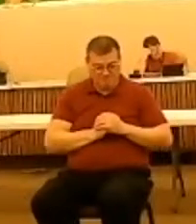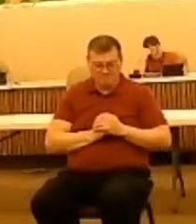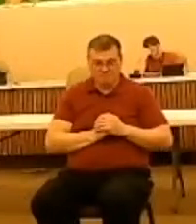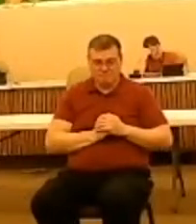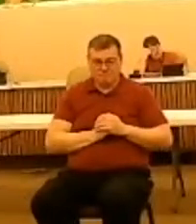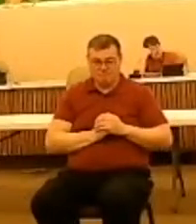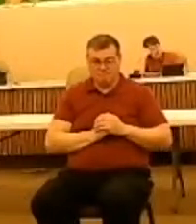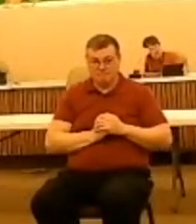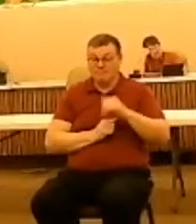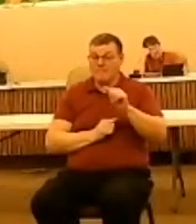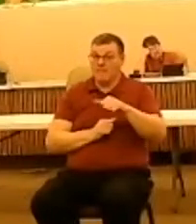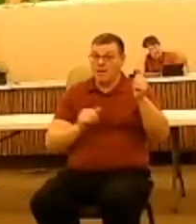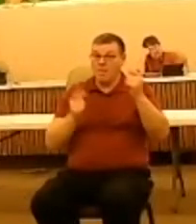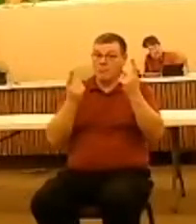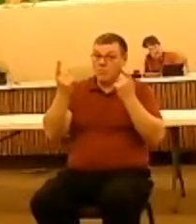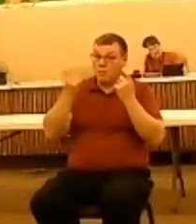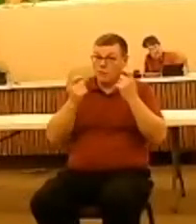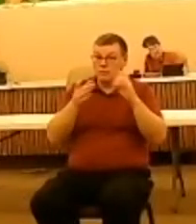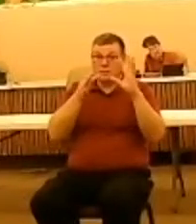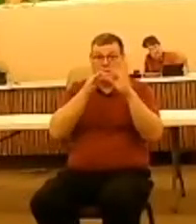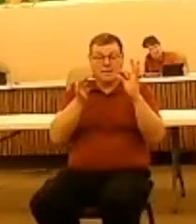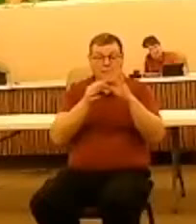Any other questions, comments?